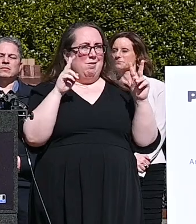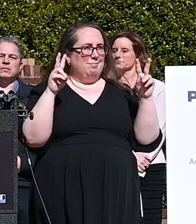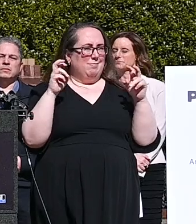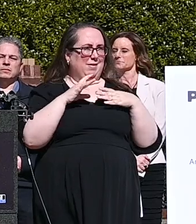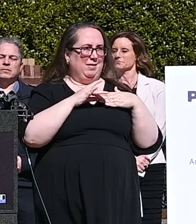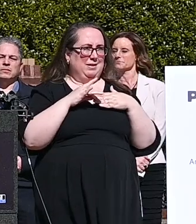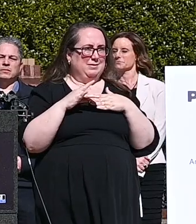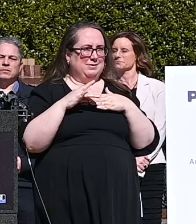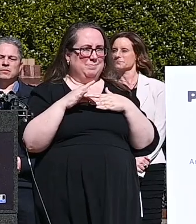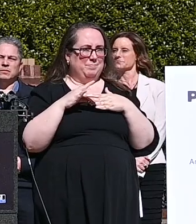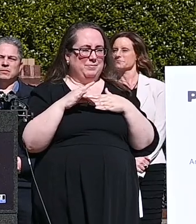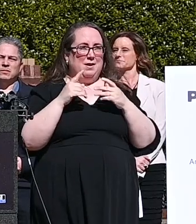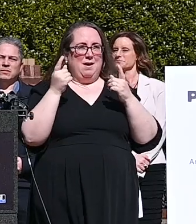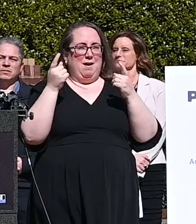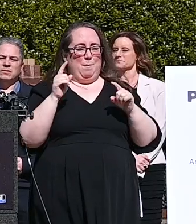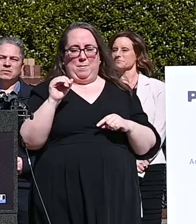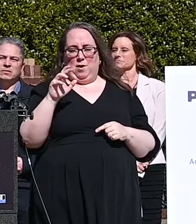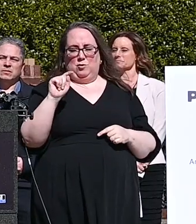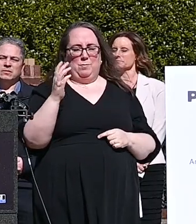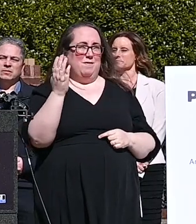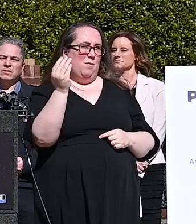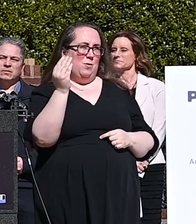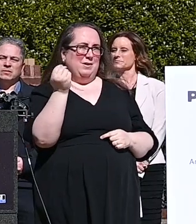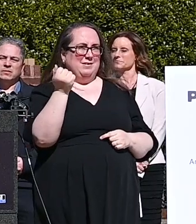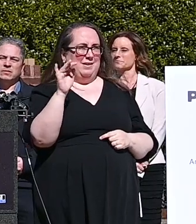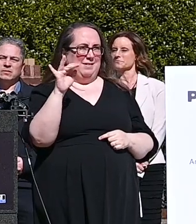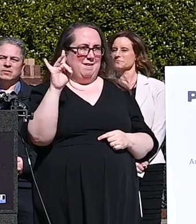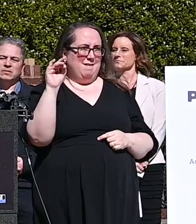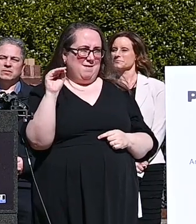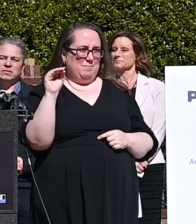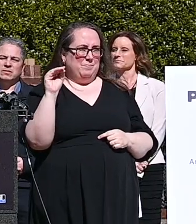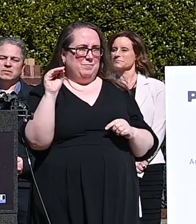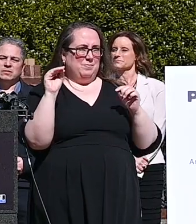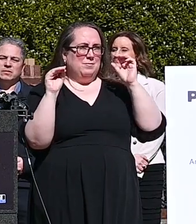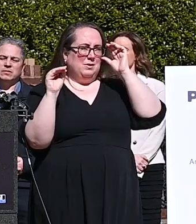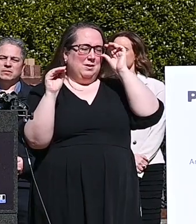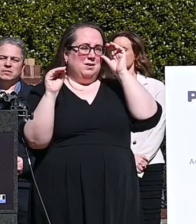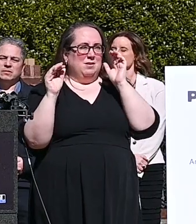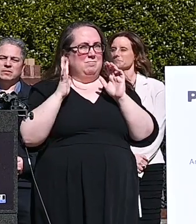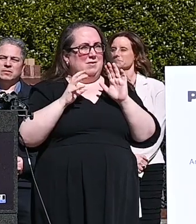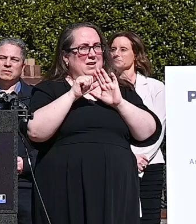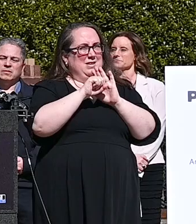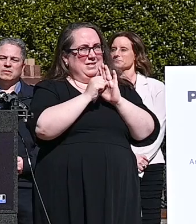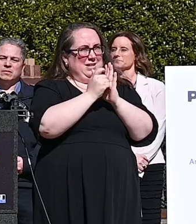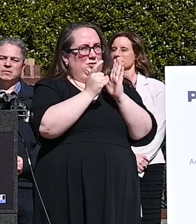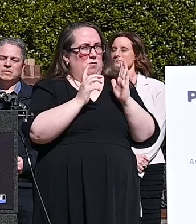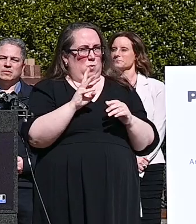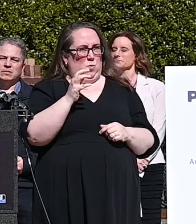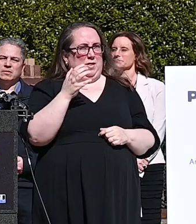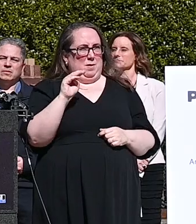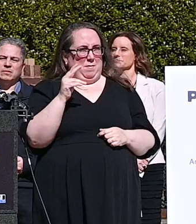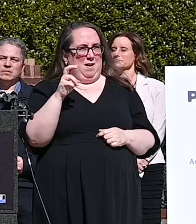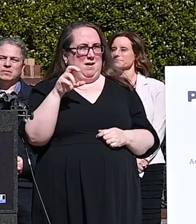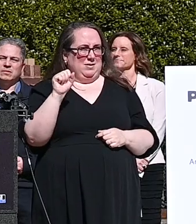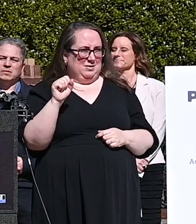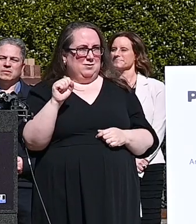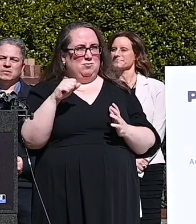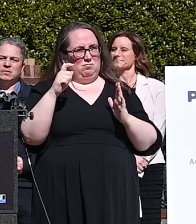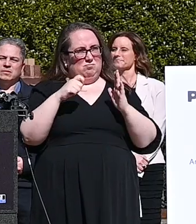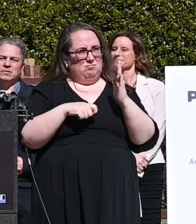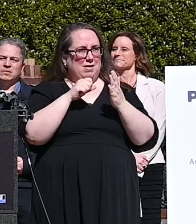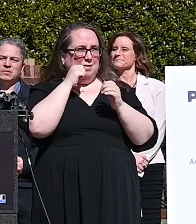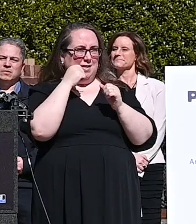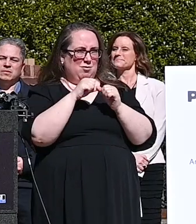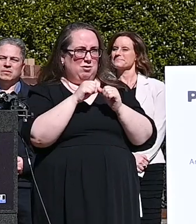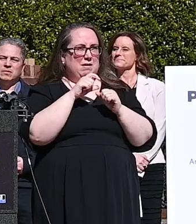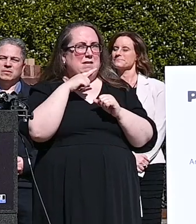leads. On October 14th, 1980, then State's Attorney William Himes drafted a letter